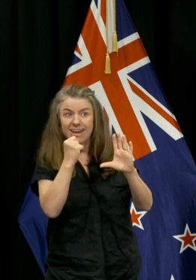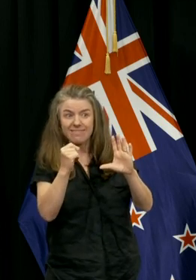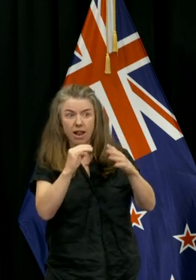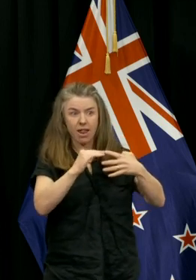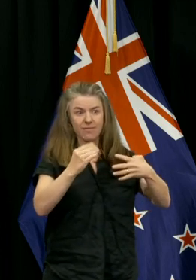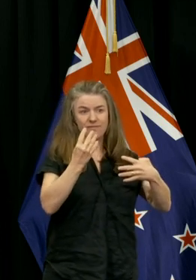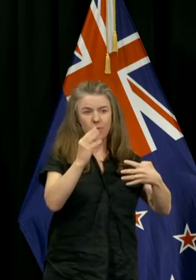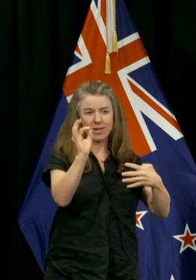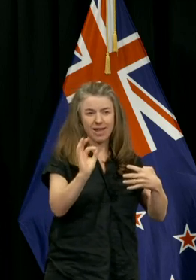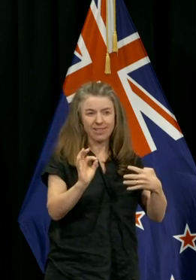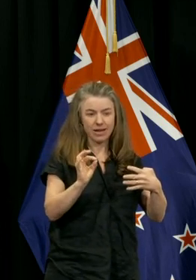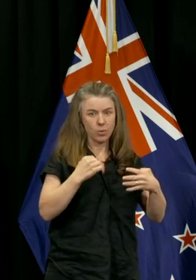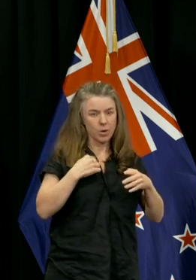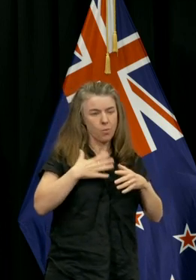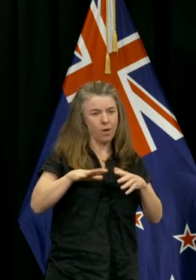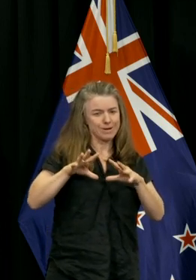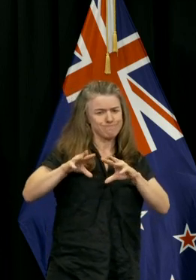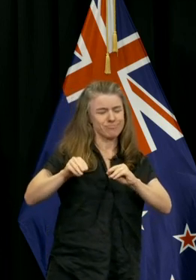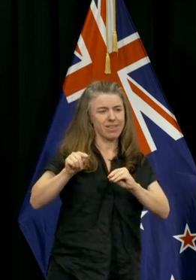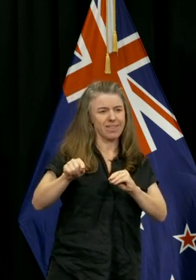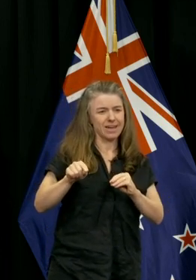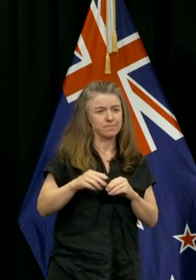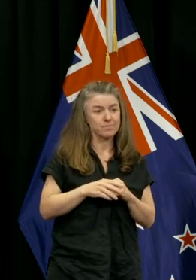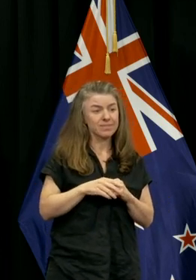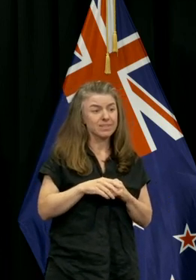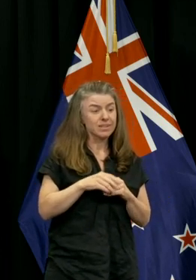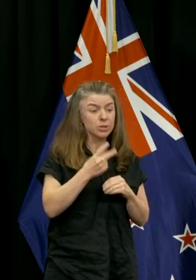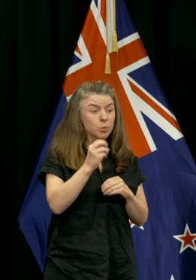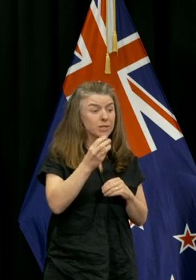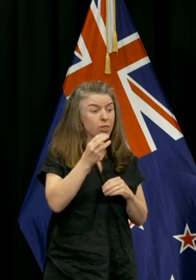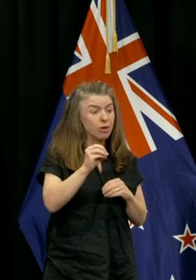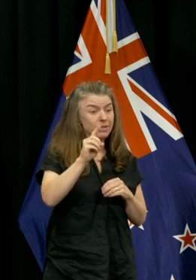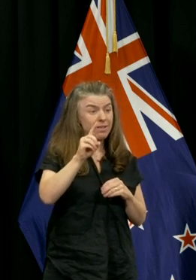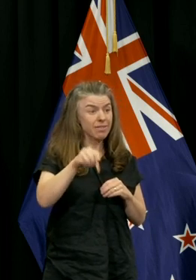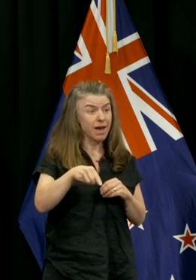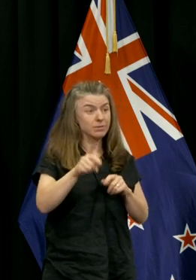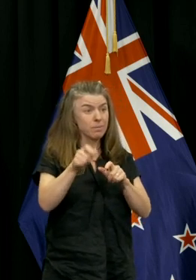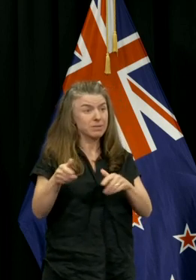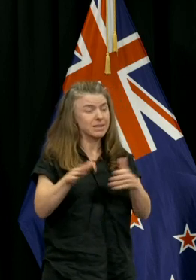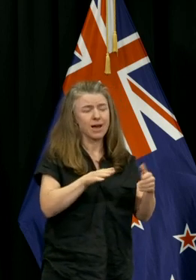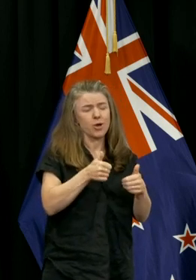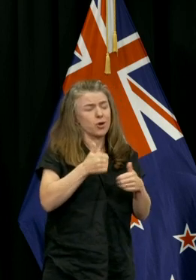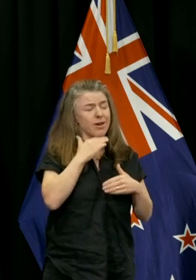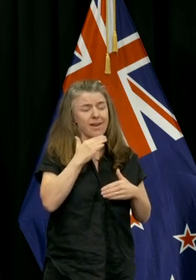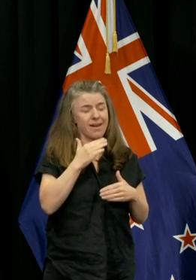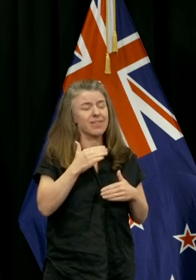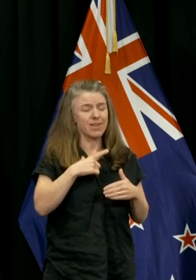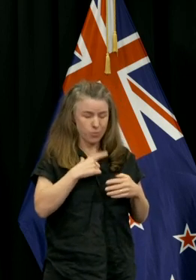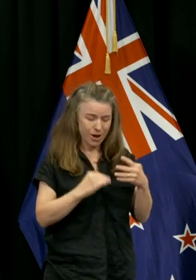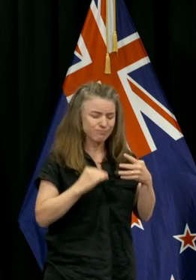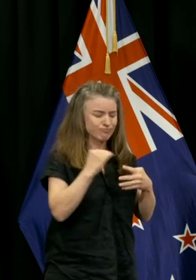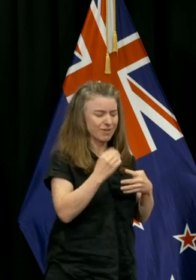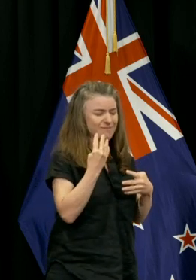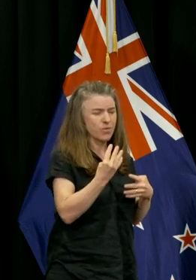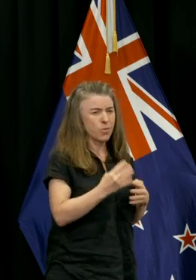know is, even though it may be imprecise, I was not going to tolerate tens of thousands of New Zealanders losing their lives. Given you're making these